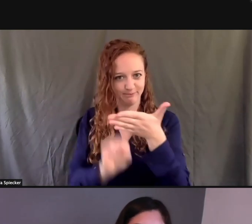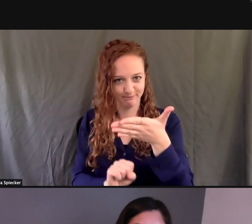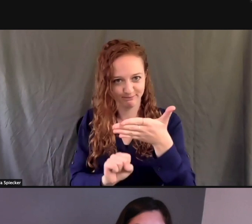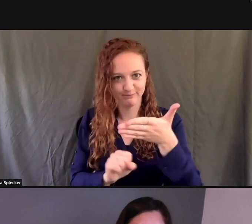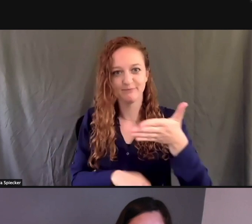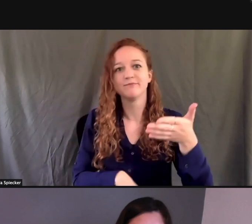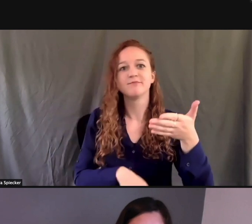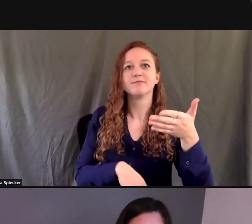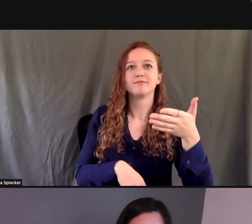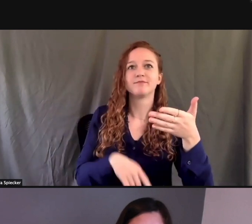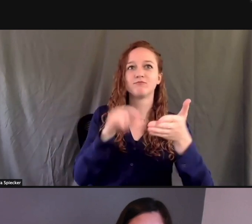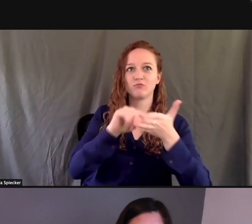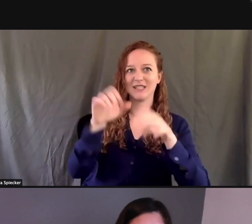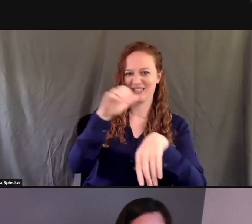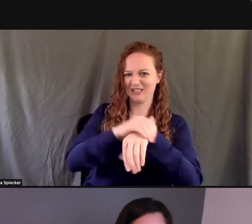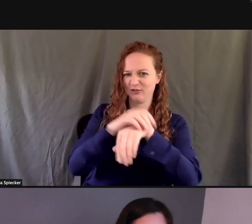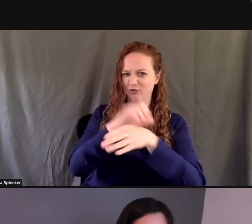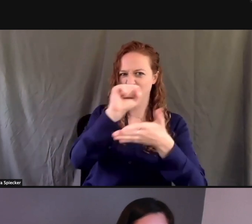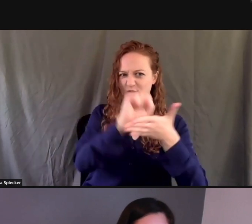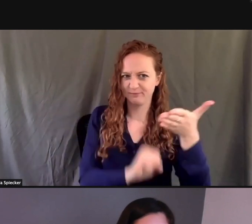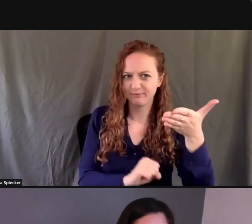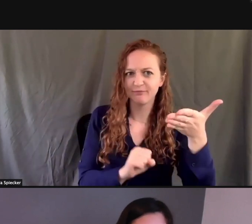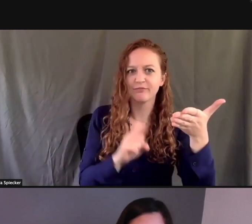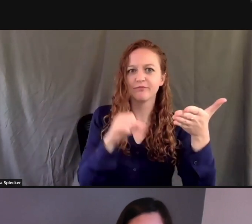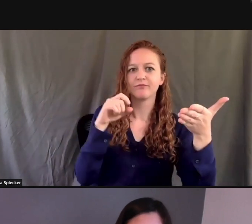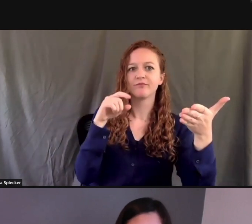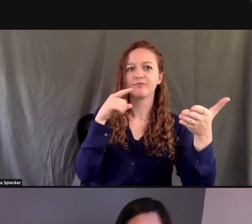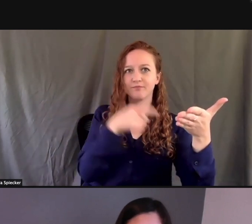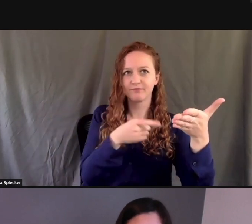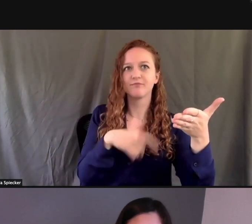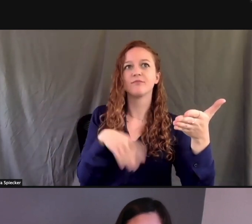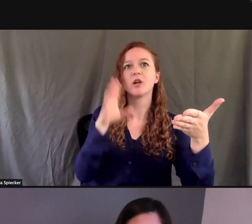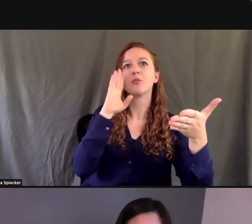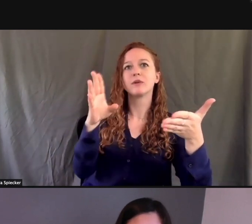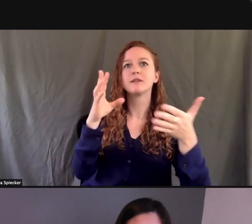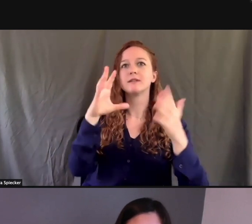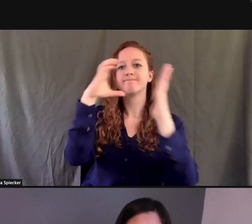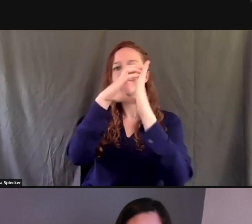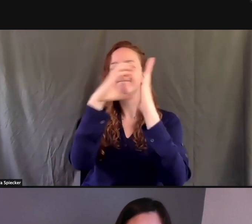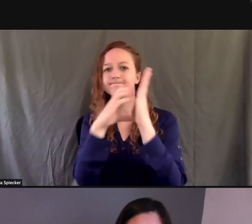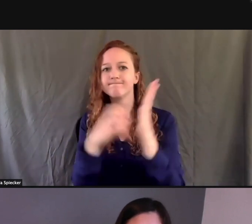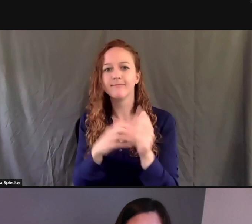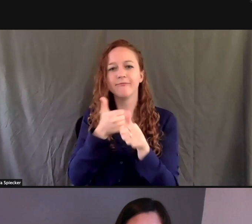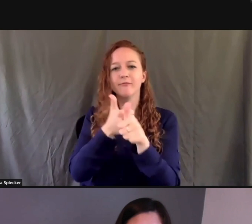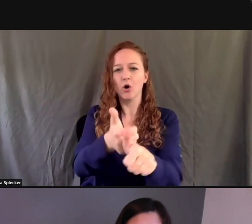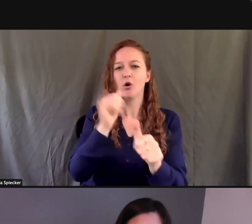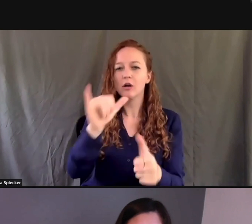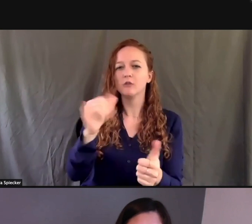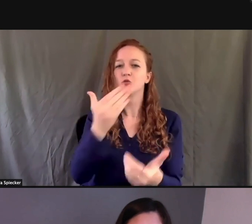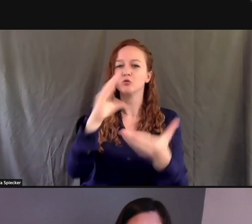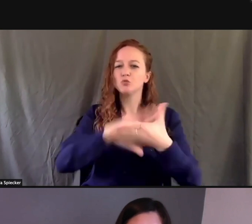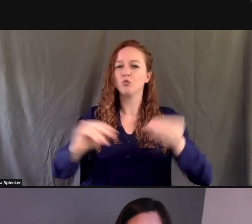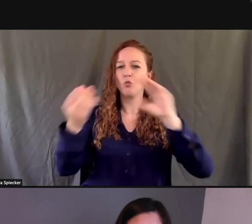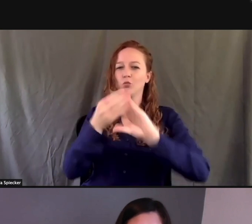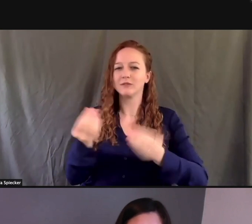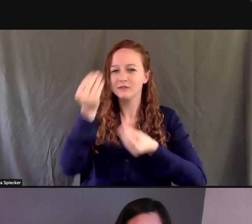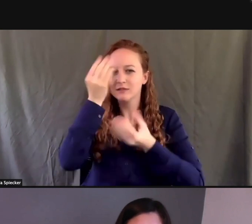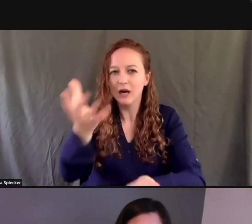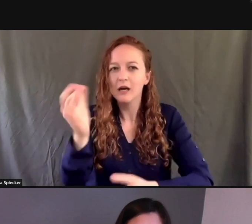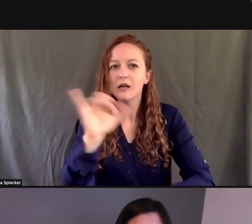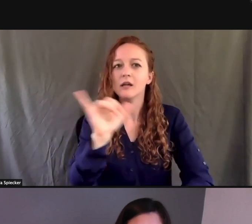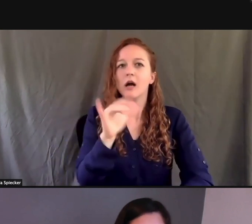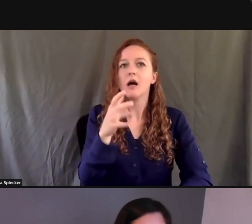We check to see if there's already been a YouTube or social media video. Sometimes books also will have